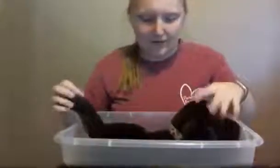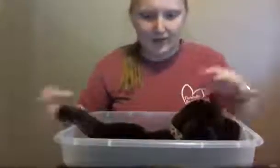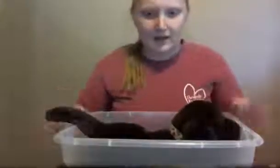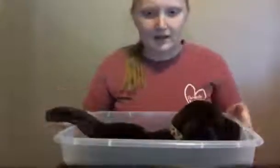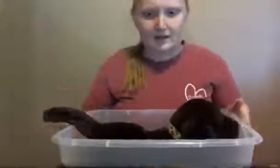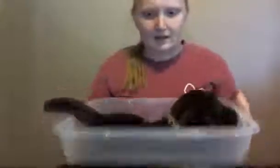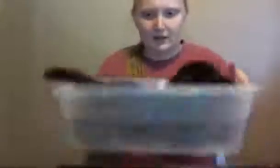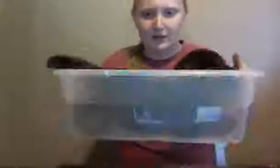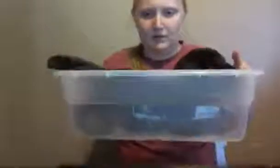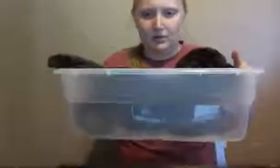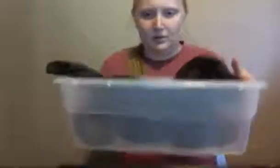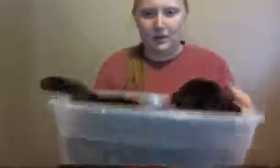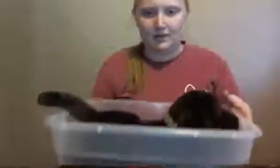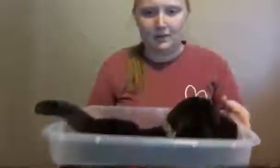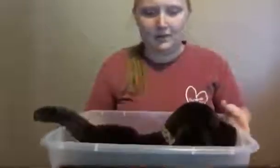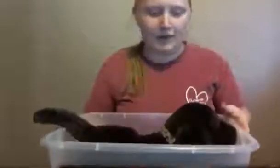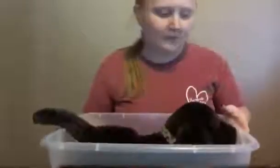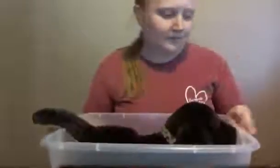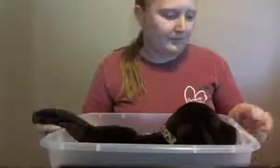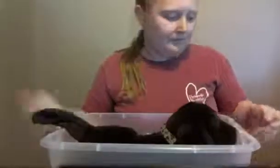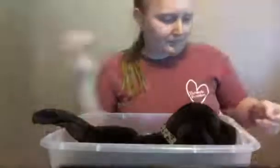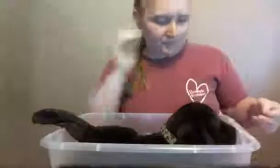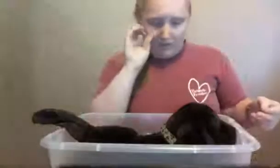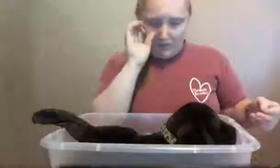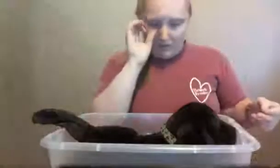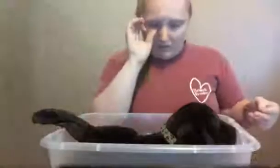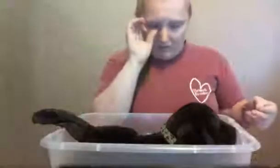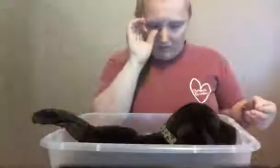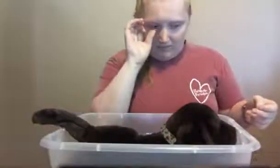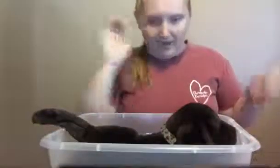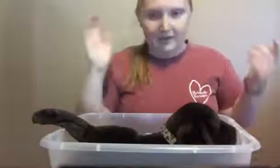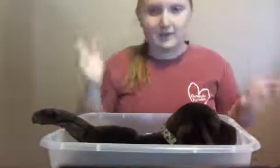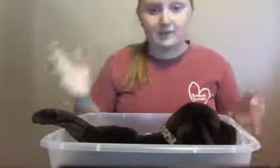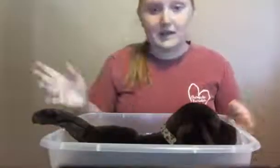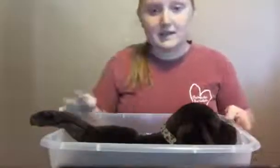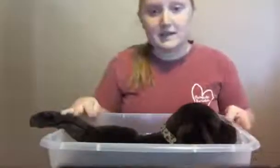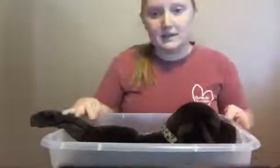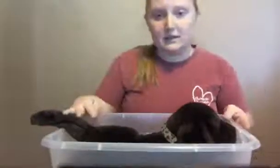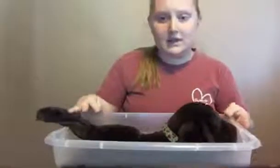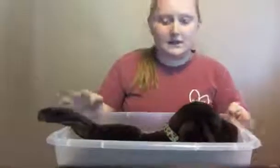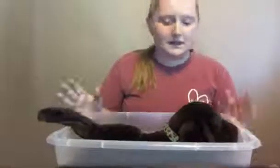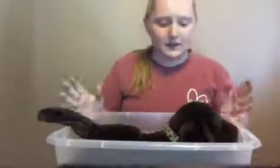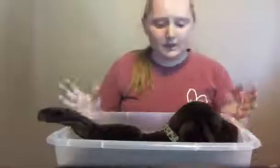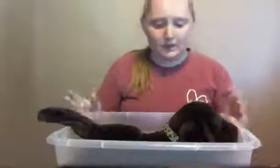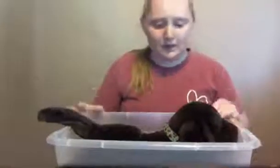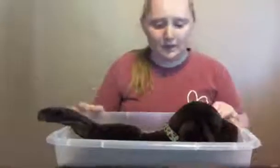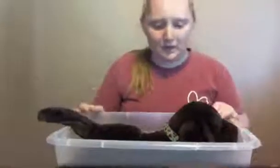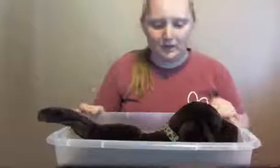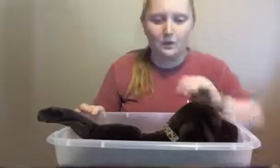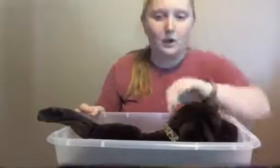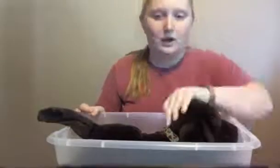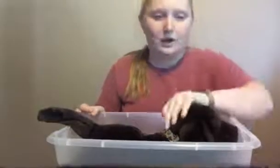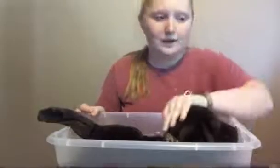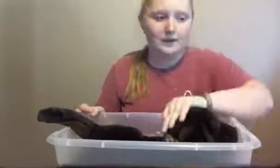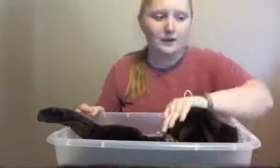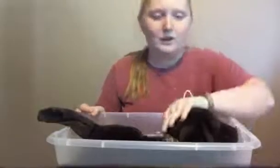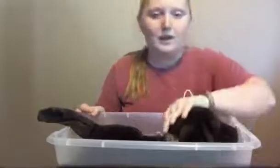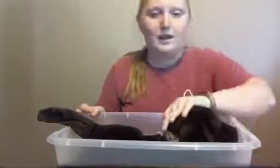in here. He's almost too big for the tub. But the first thing we need to do is put some water on it. So